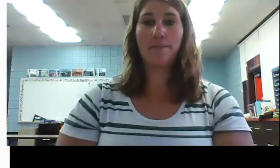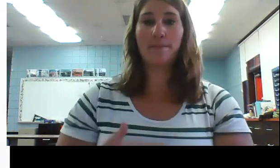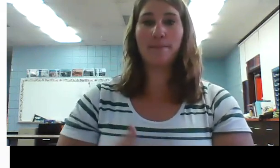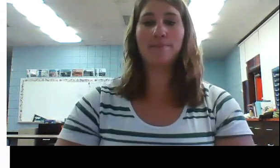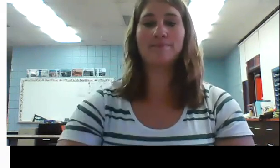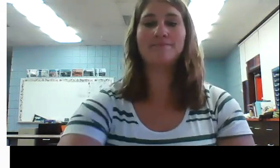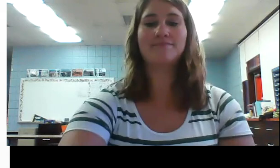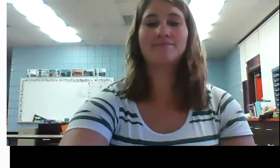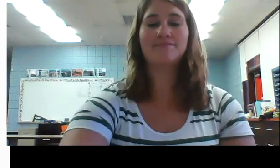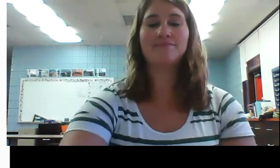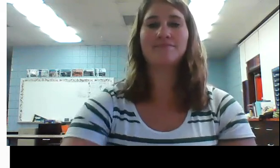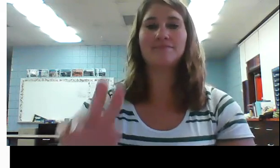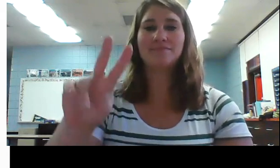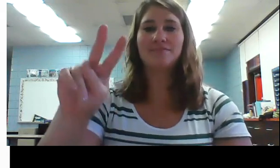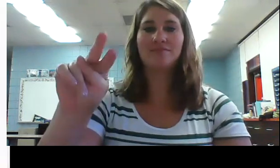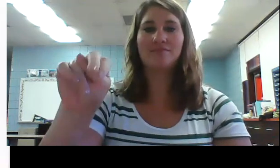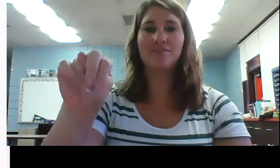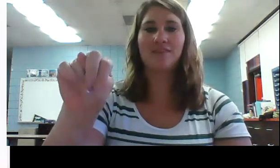says,